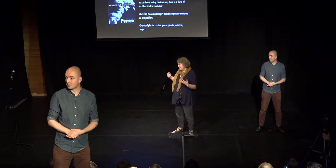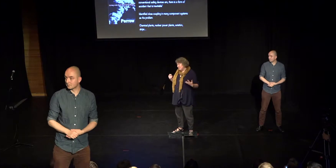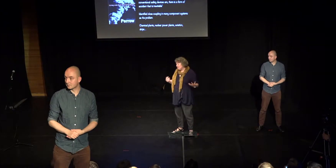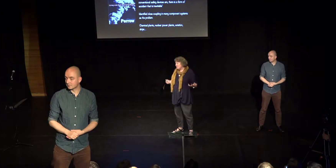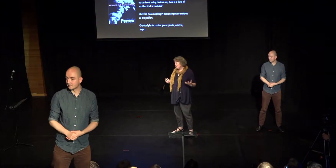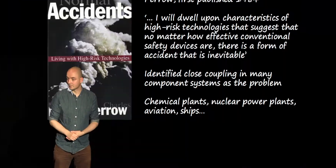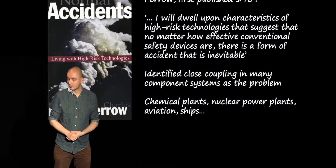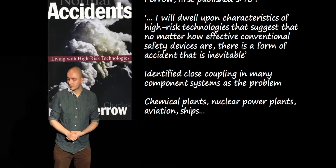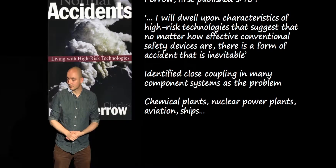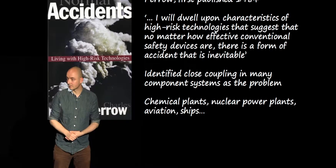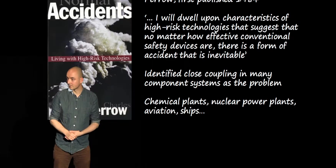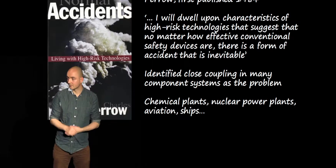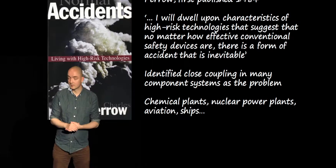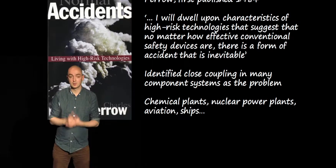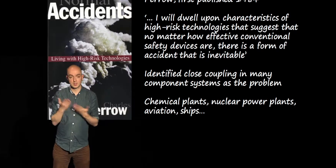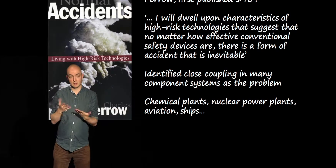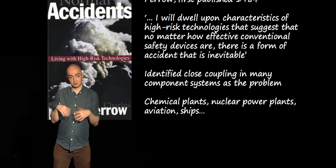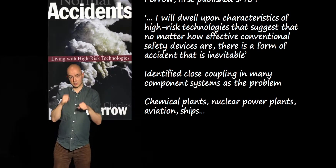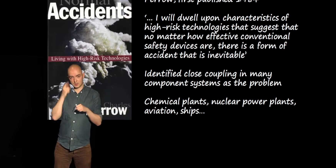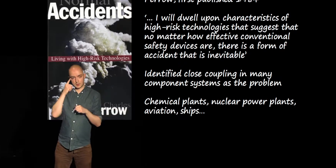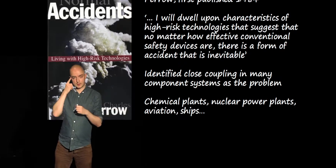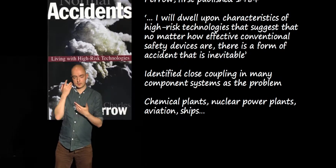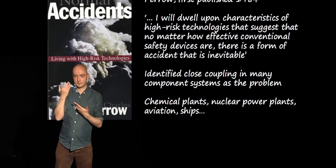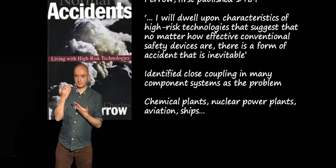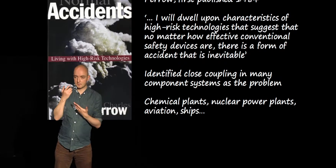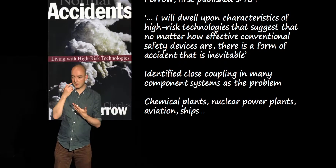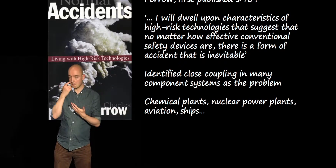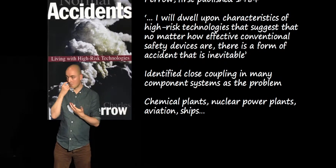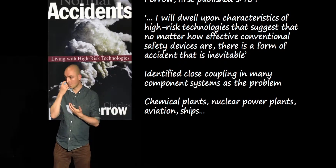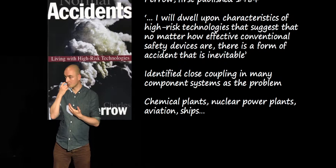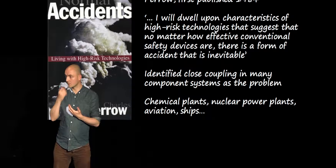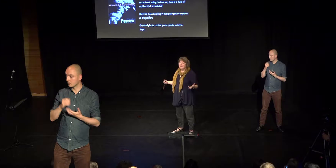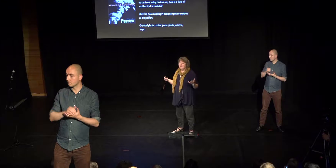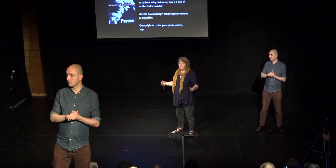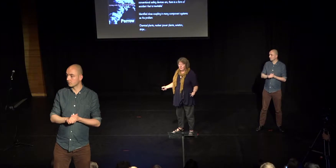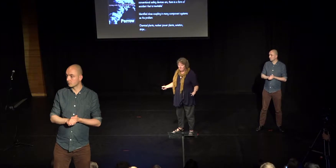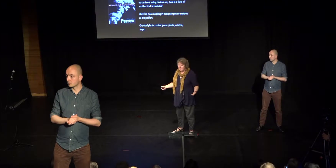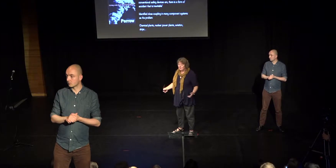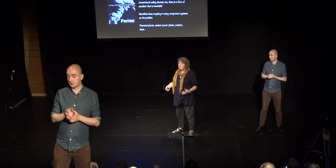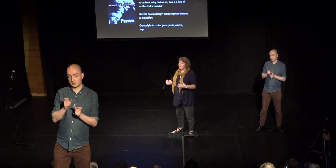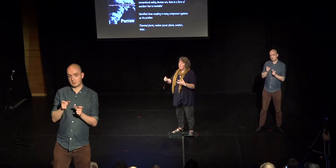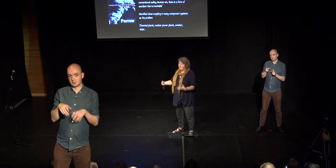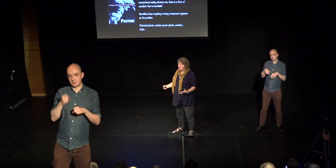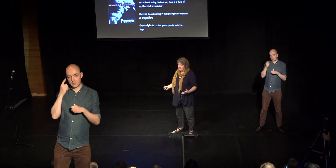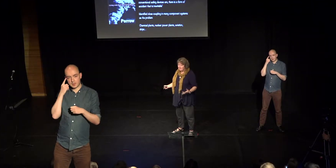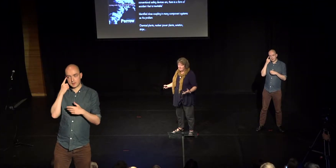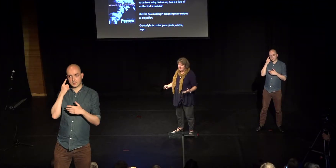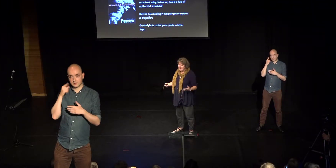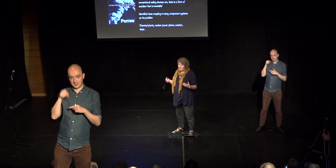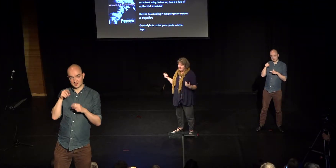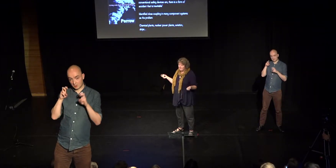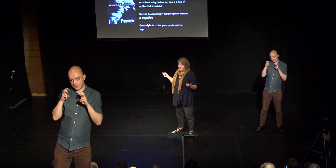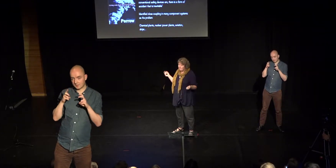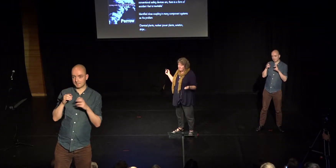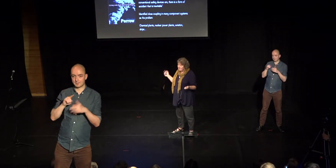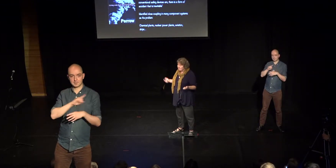Now, people started to think about this, first of all, when they started to build big nuclear plants, big chemical plants.